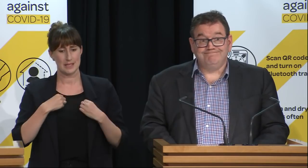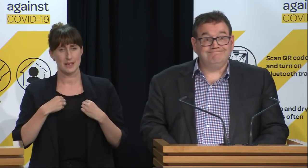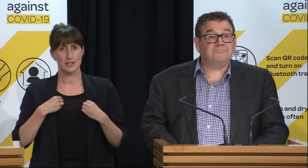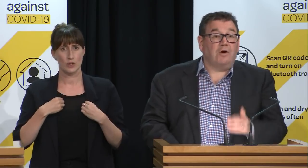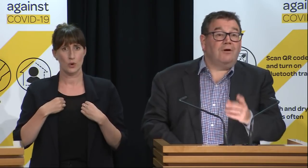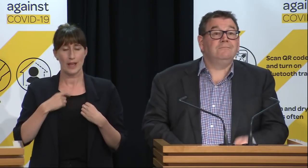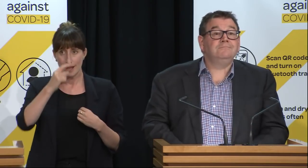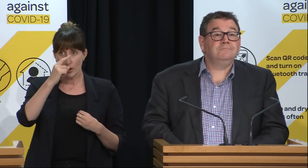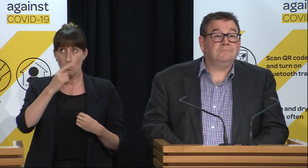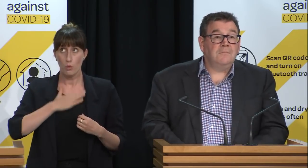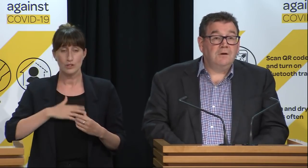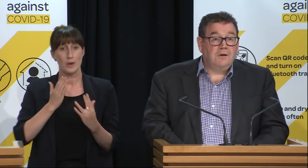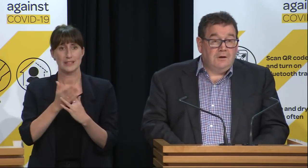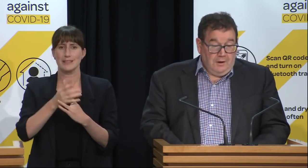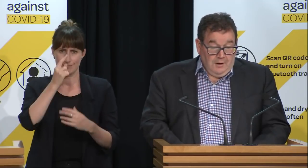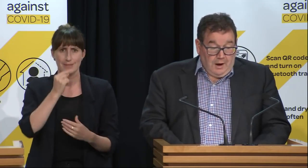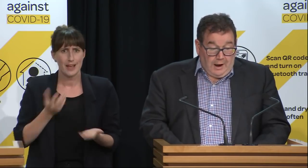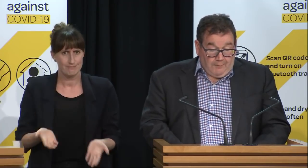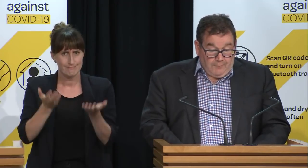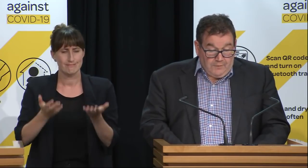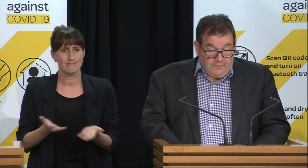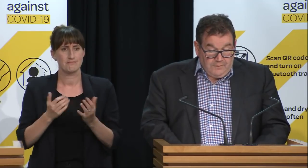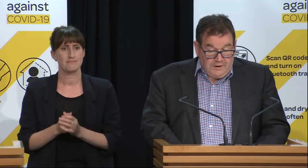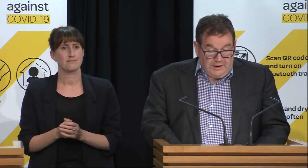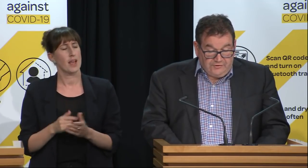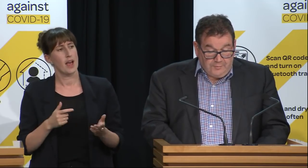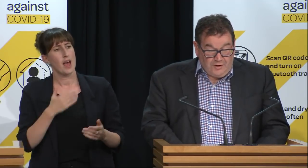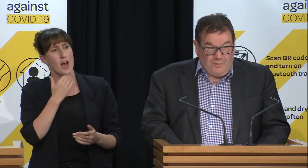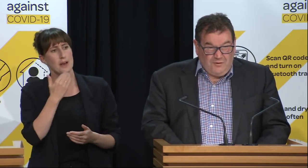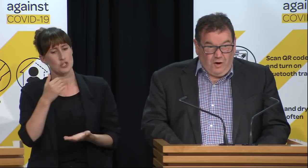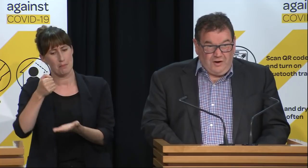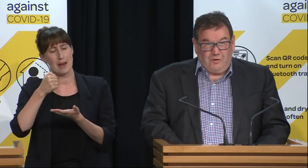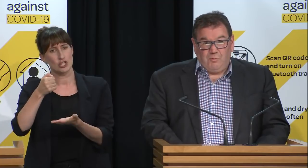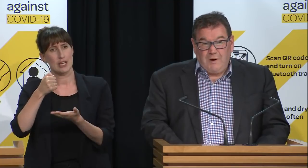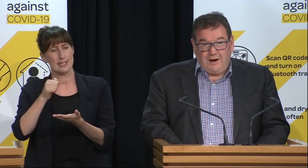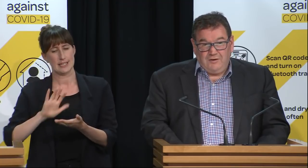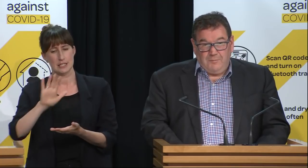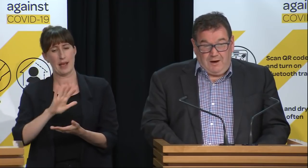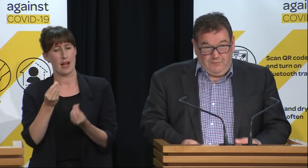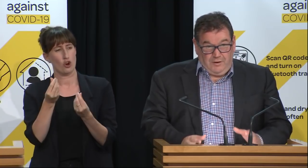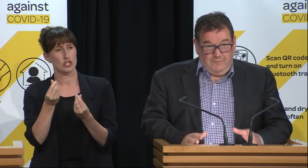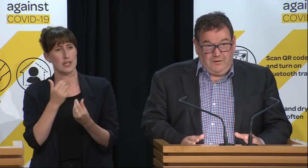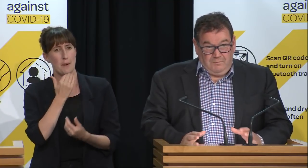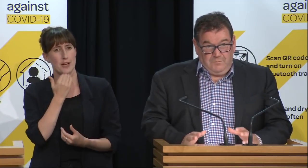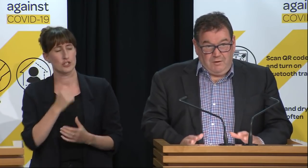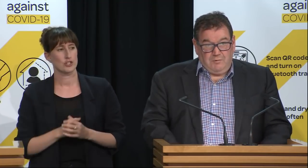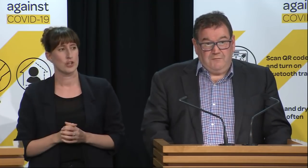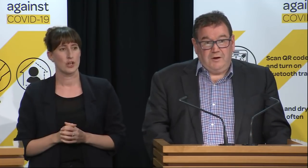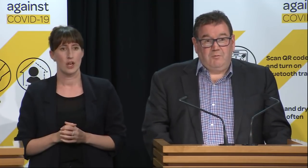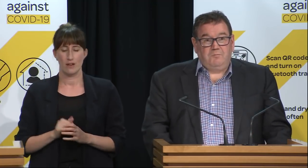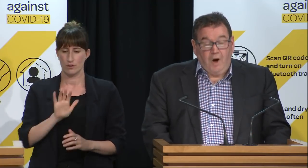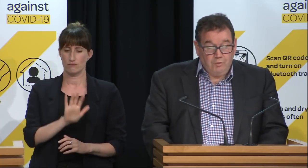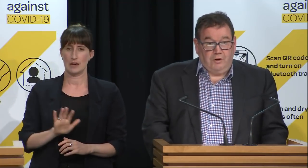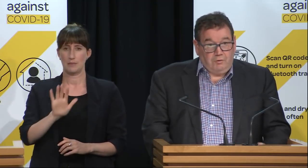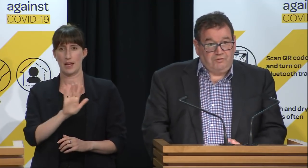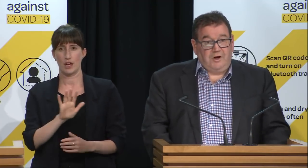so. How much have you budgeted for this round of the estimate that we've got is around about, for the period we've